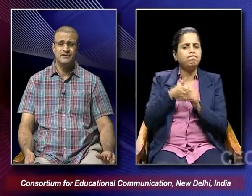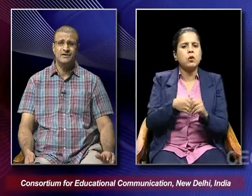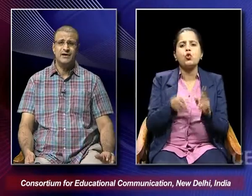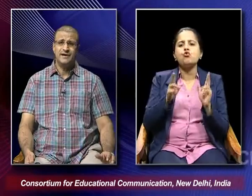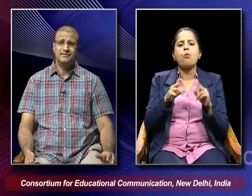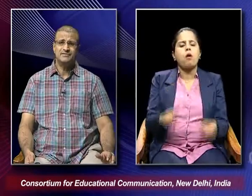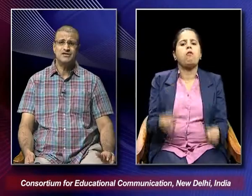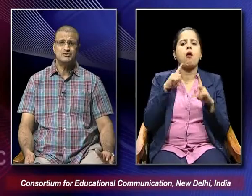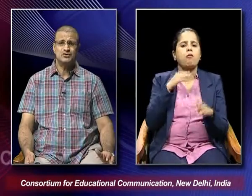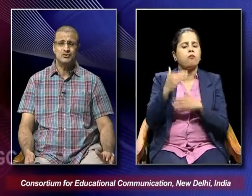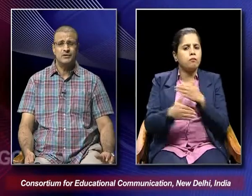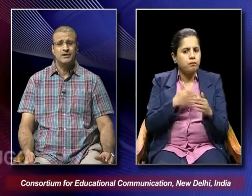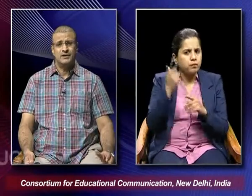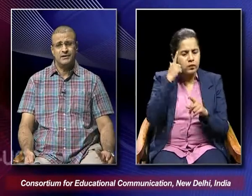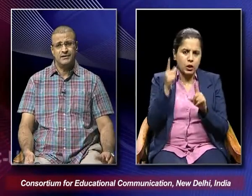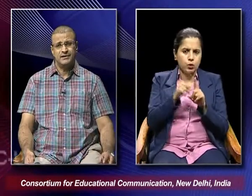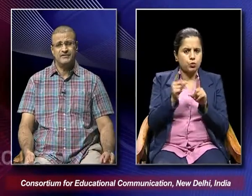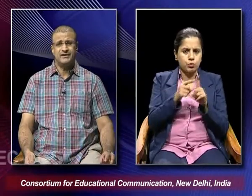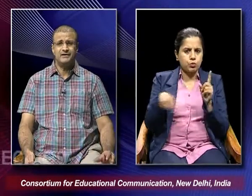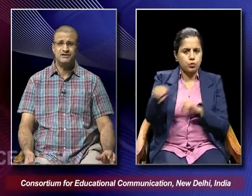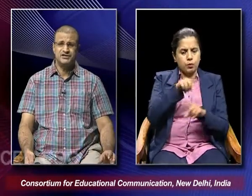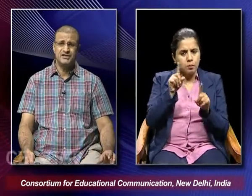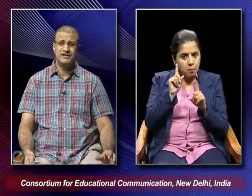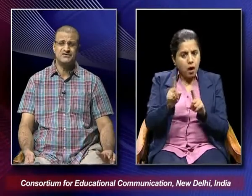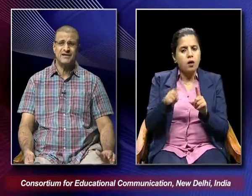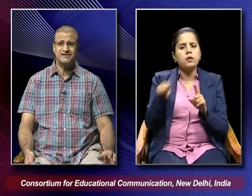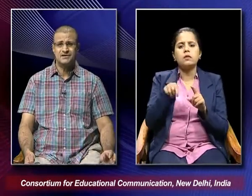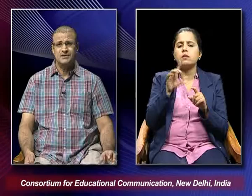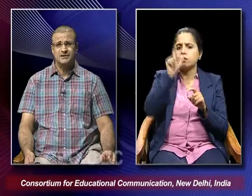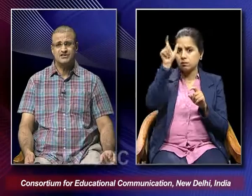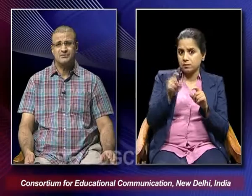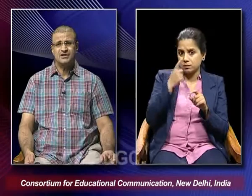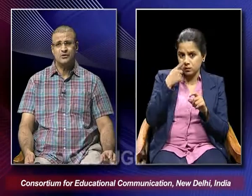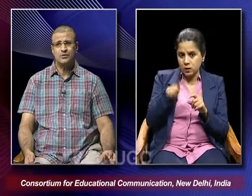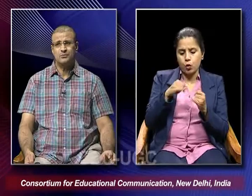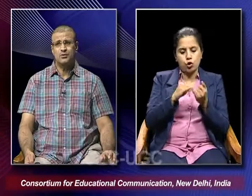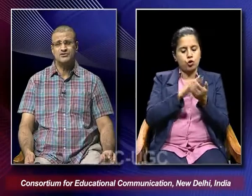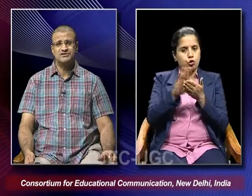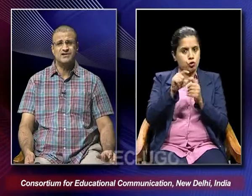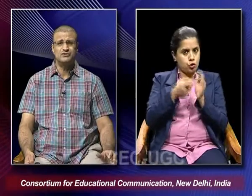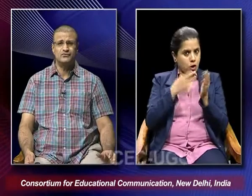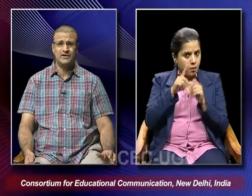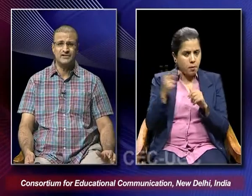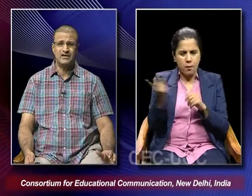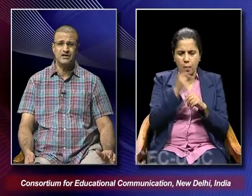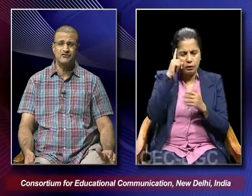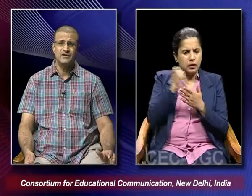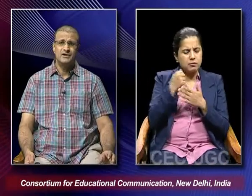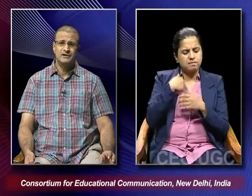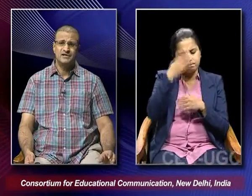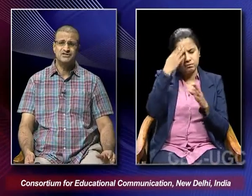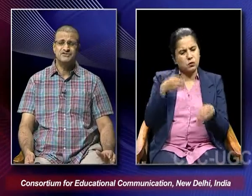life, and tries to in a way, he as well as Sharmila Tagore, both they try to forget the kind